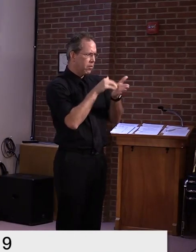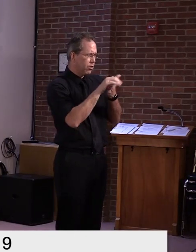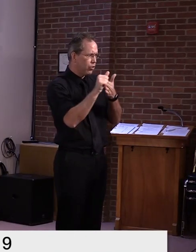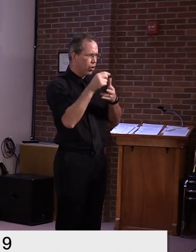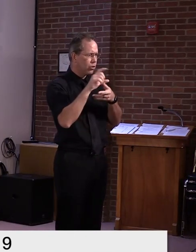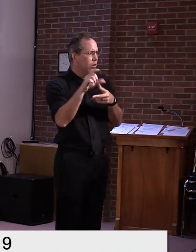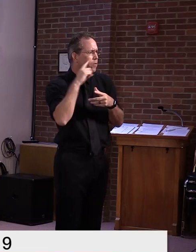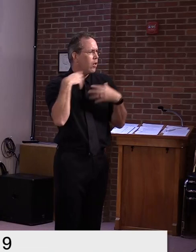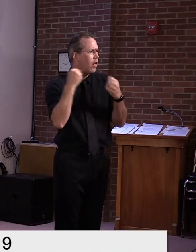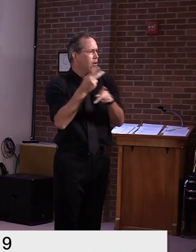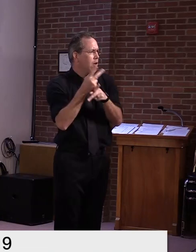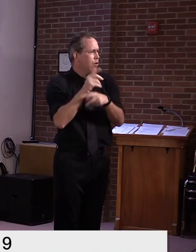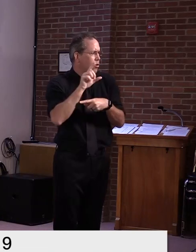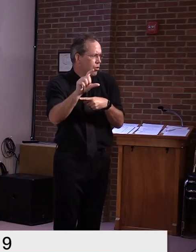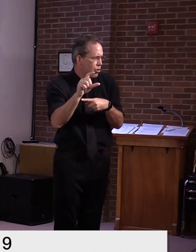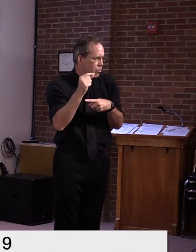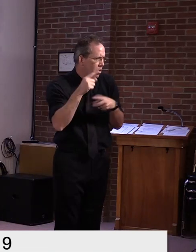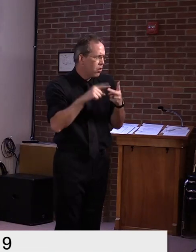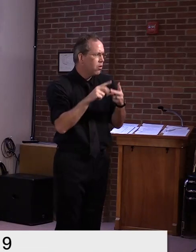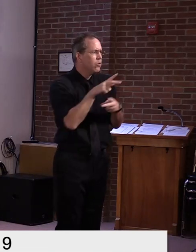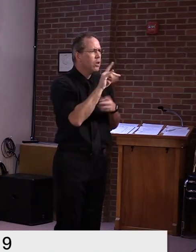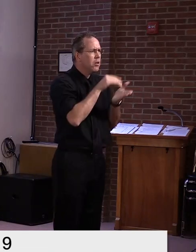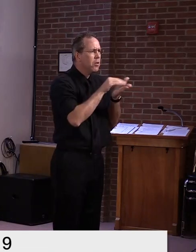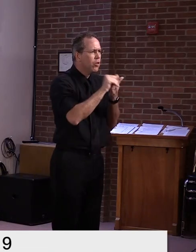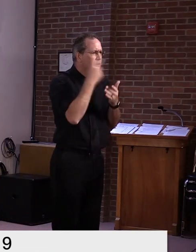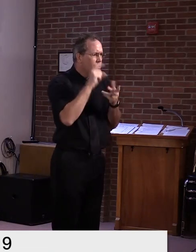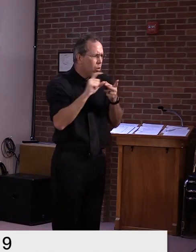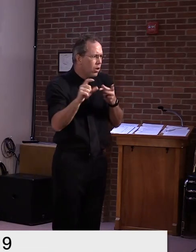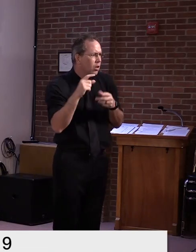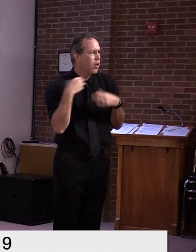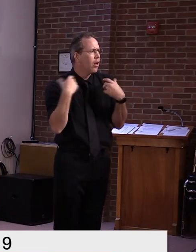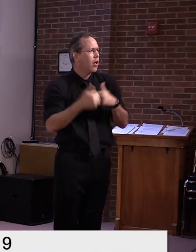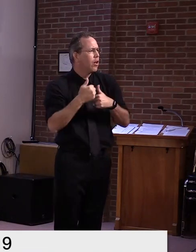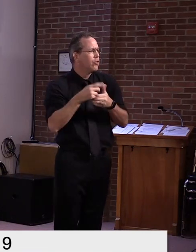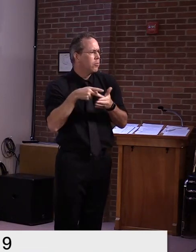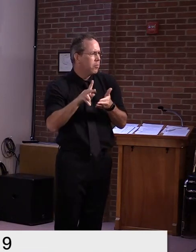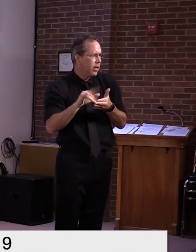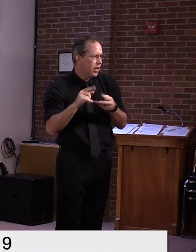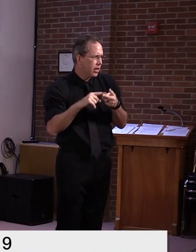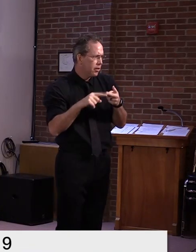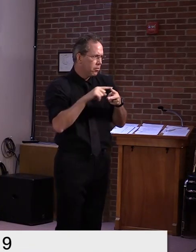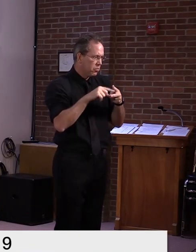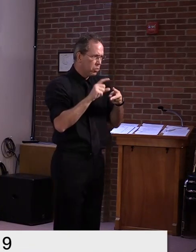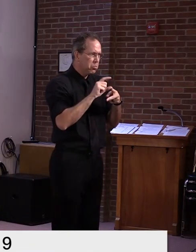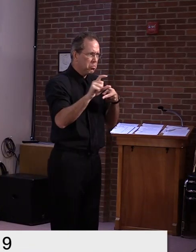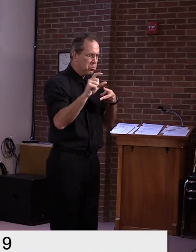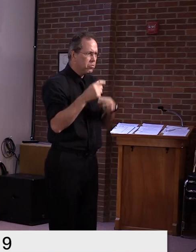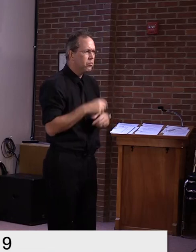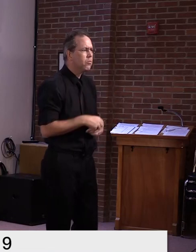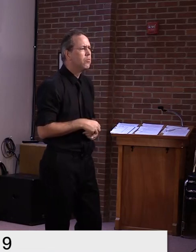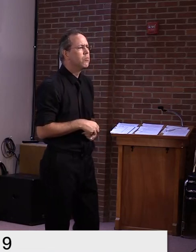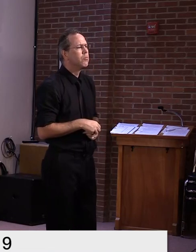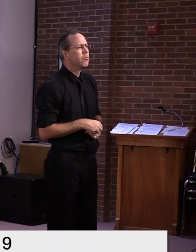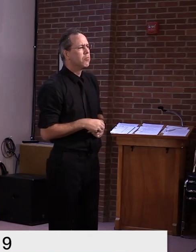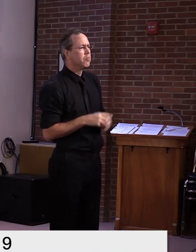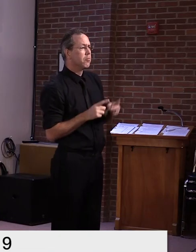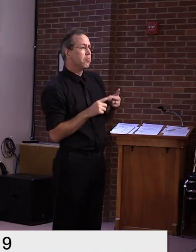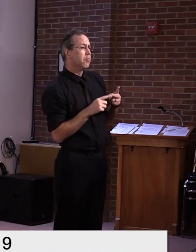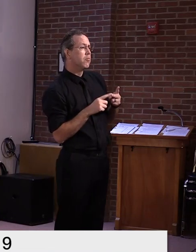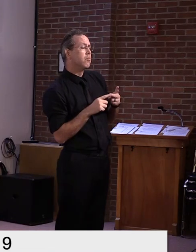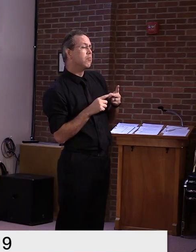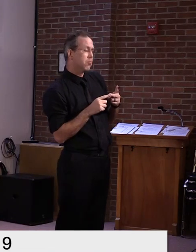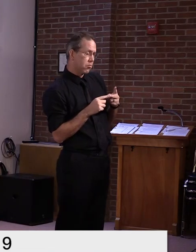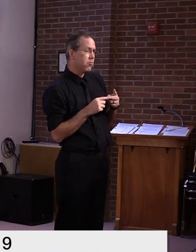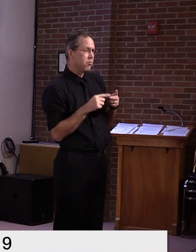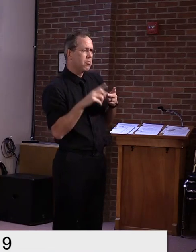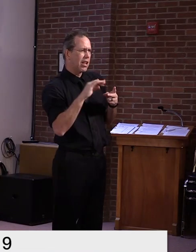administered by the Agency of Human Services. They are the Frontline Employees Hazardous Pay Grant